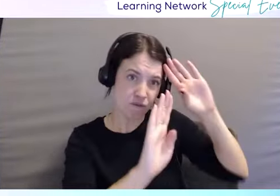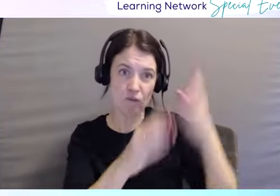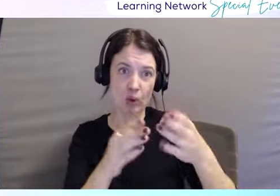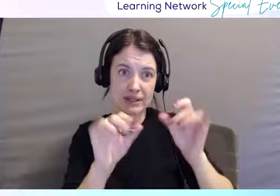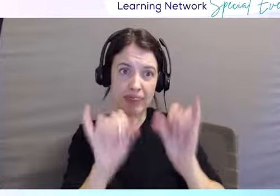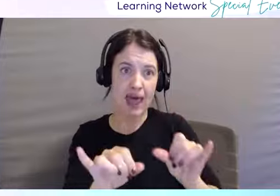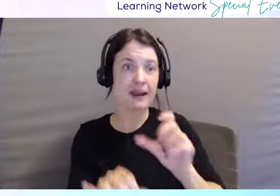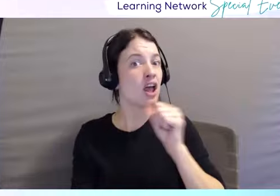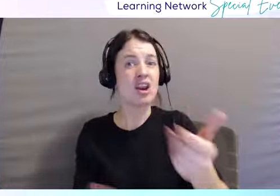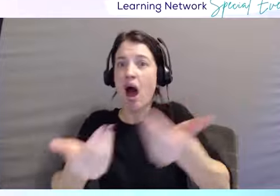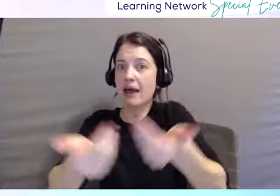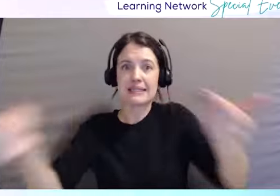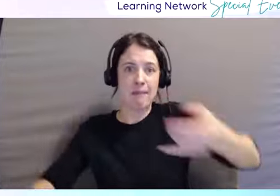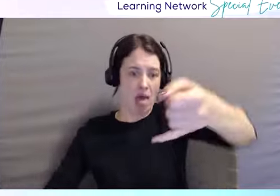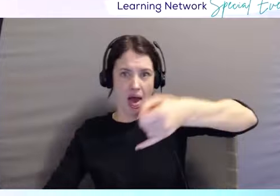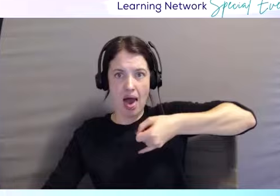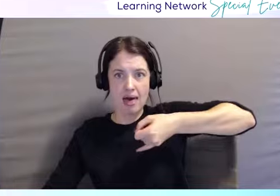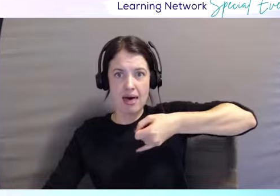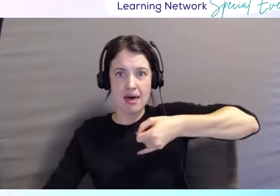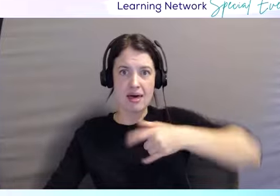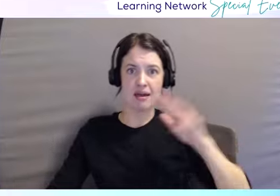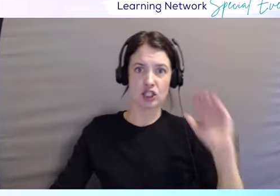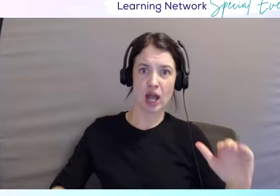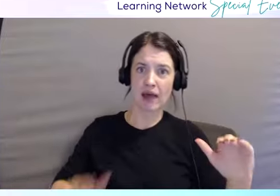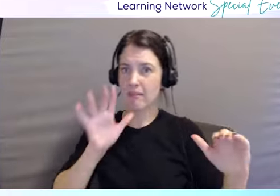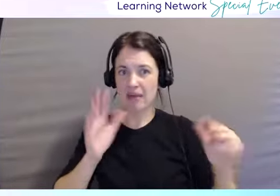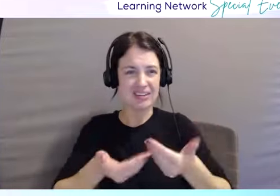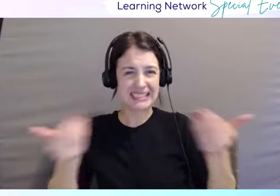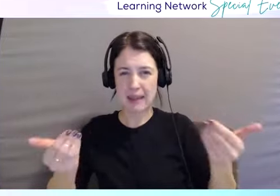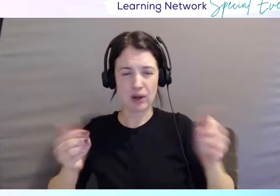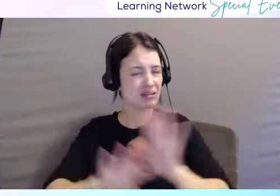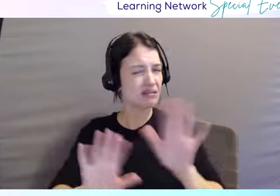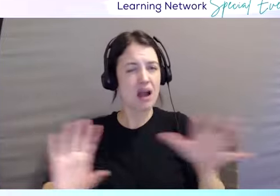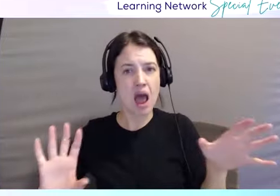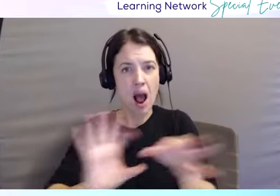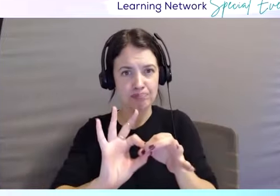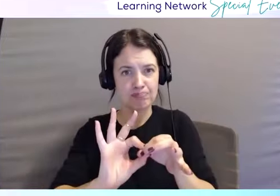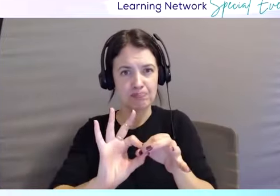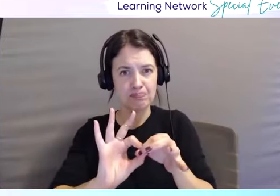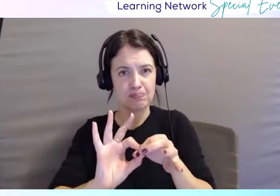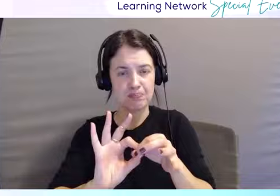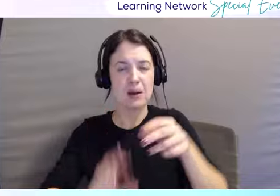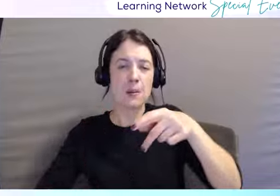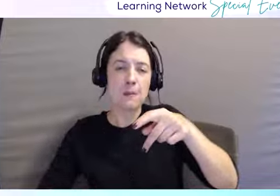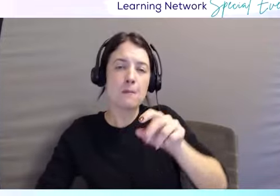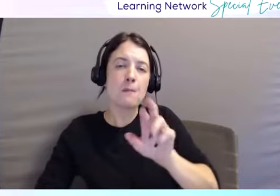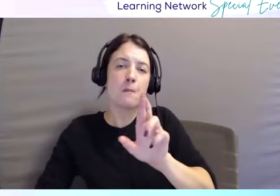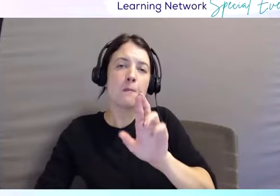here and a child over here as if they were two separate entities. And that alone is a shift in thinking that you might want to